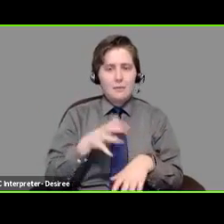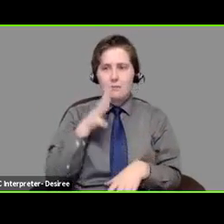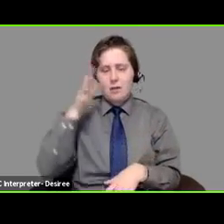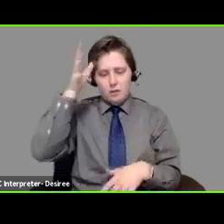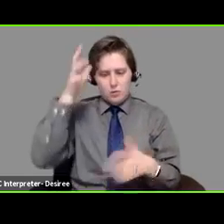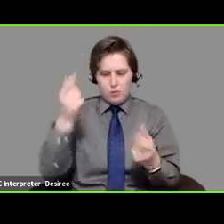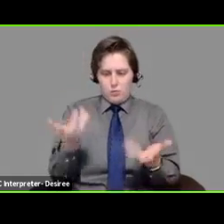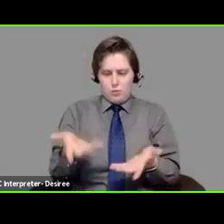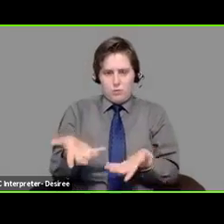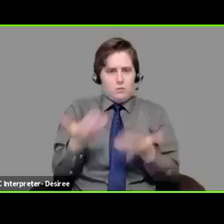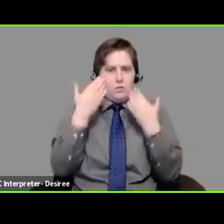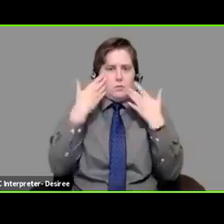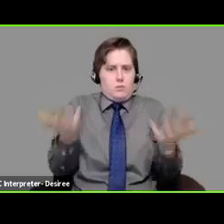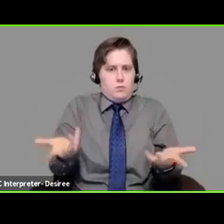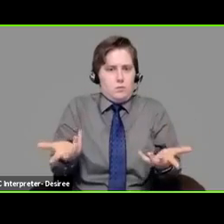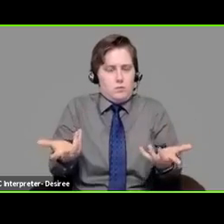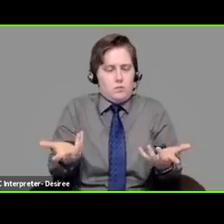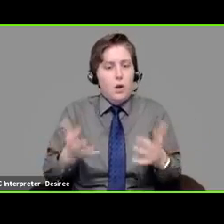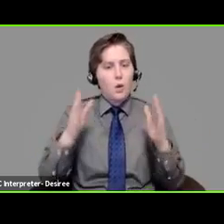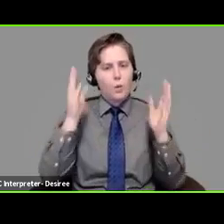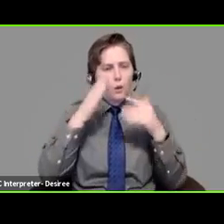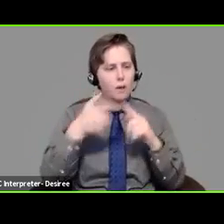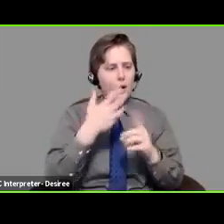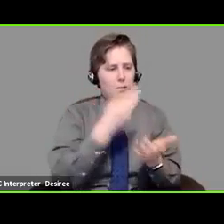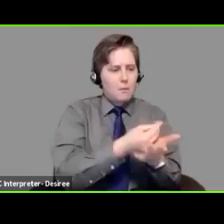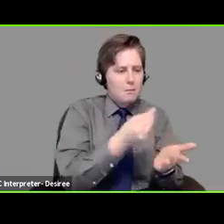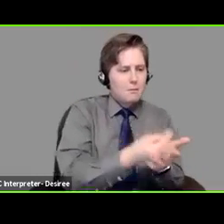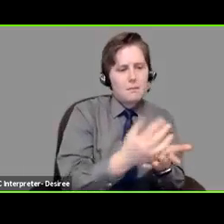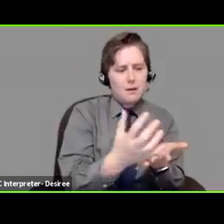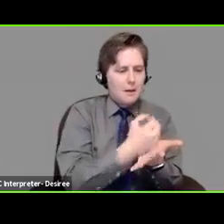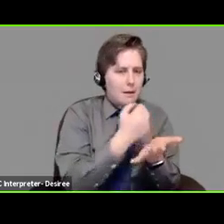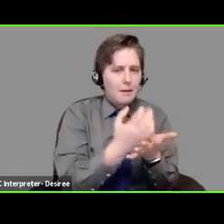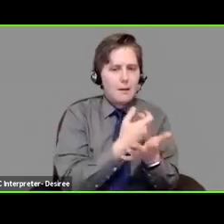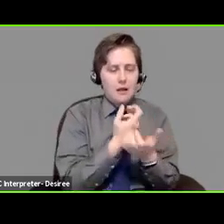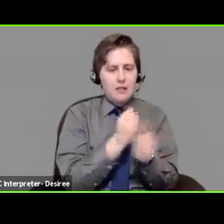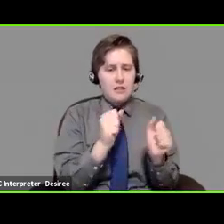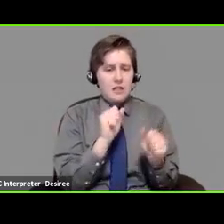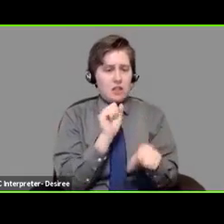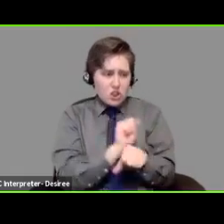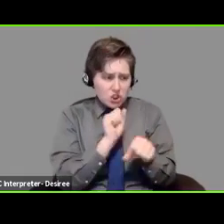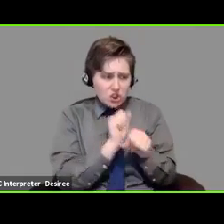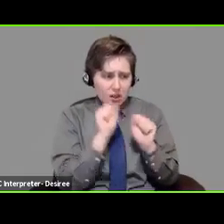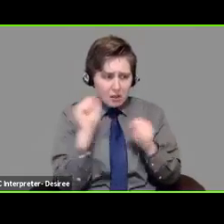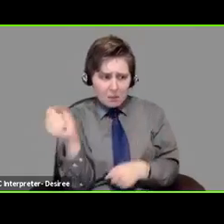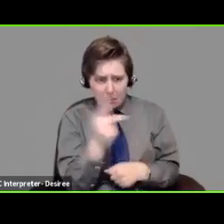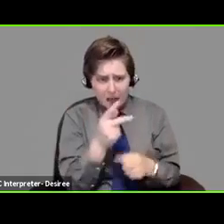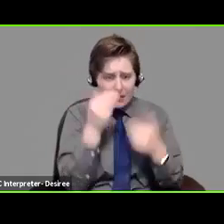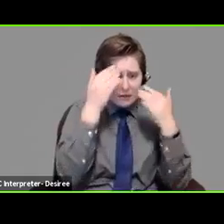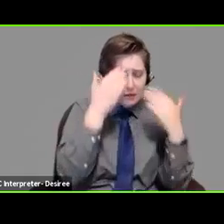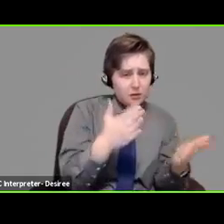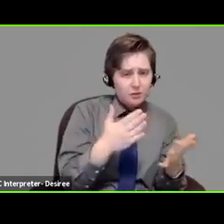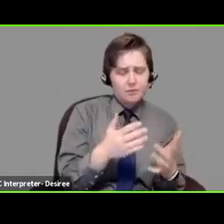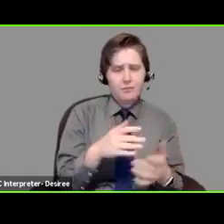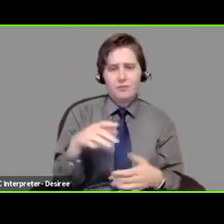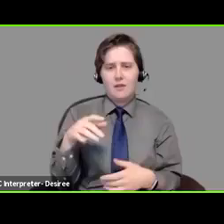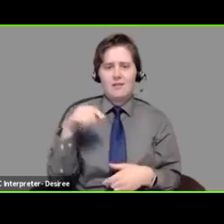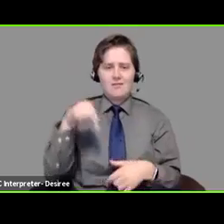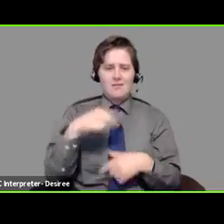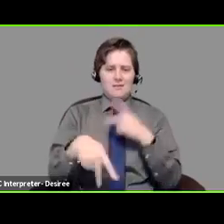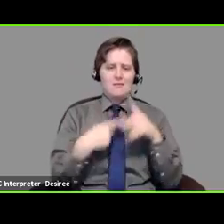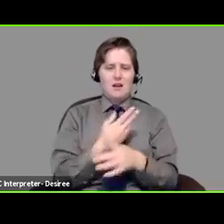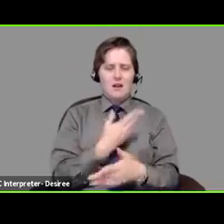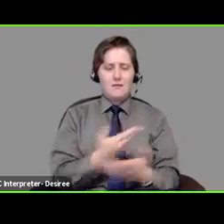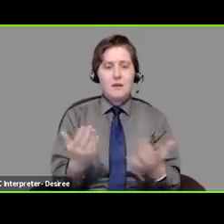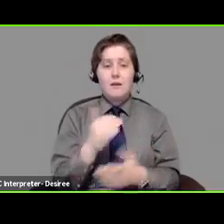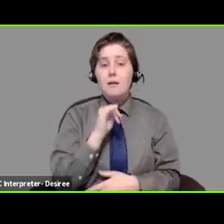do. They are worried about their income or their security, or will their jobs be able to return? And these are the kinds of things that